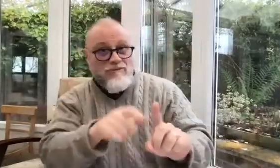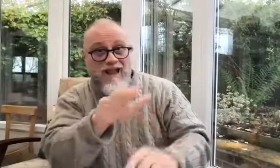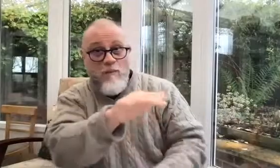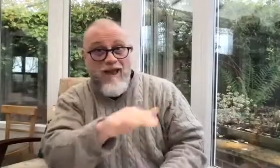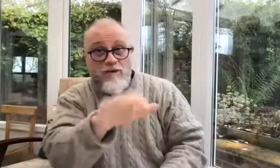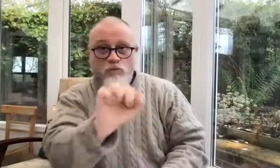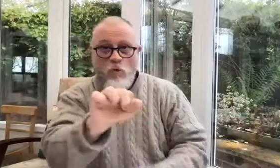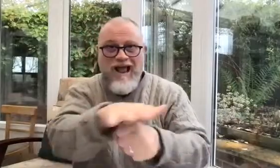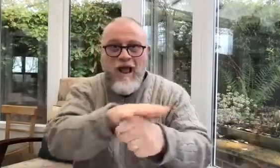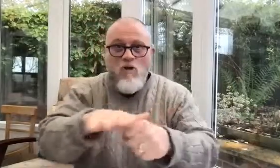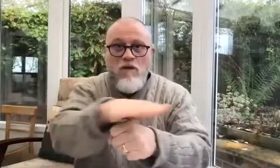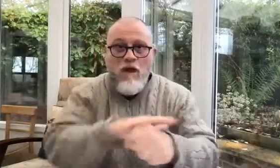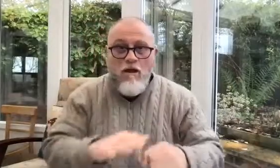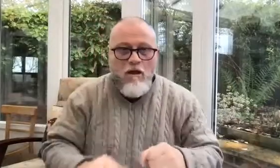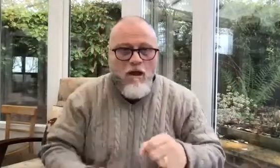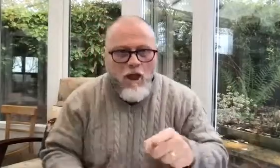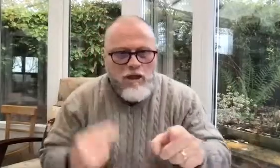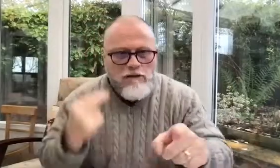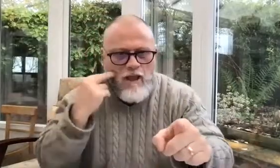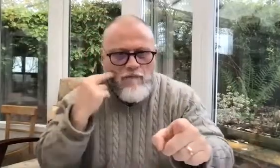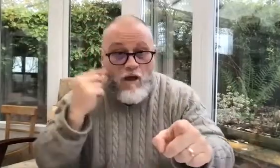If you know a deaf person out there who's in your area,